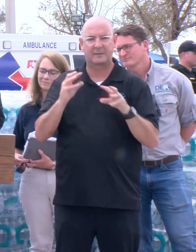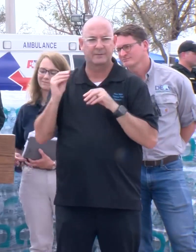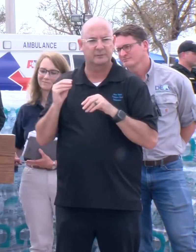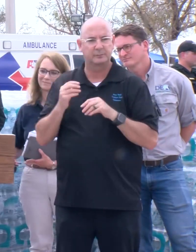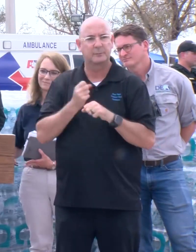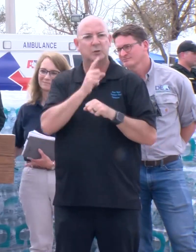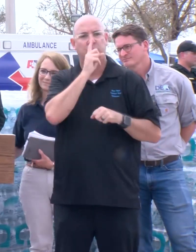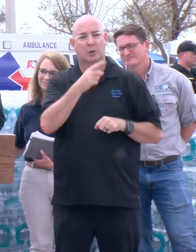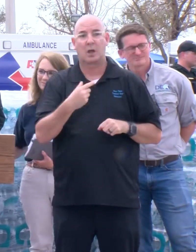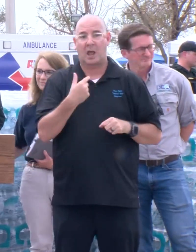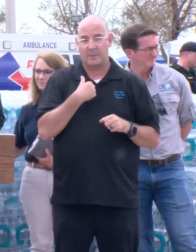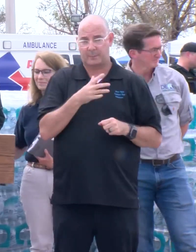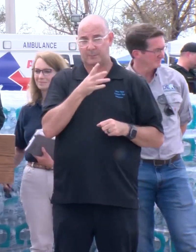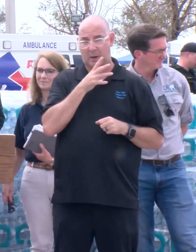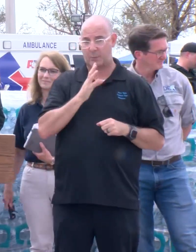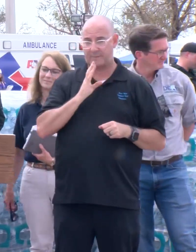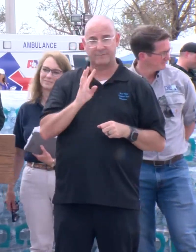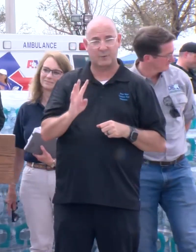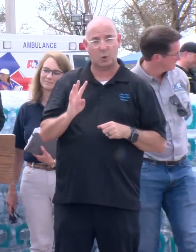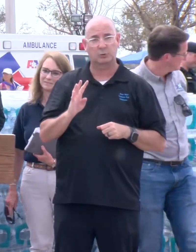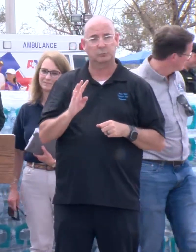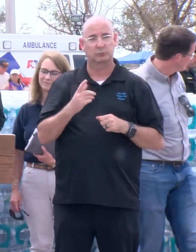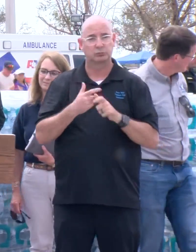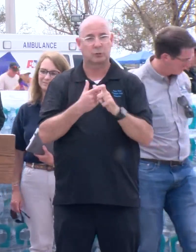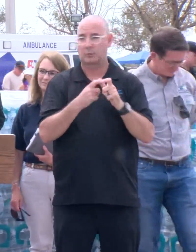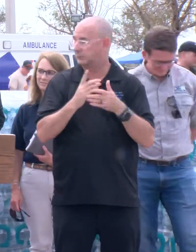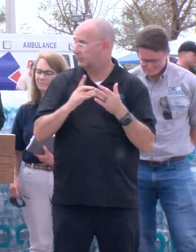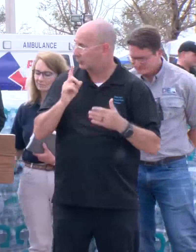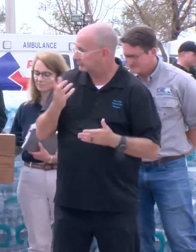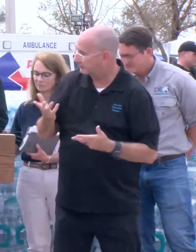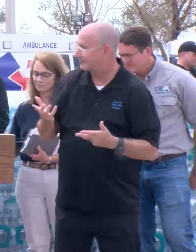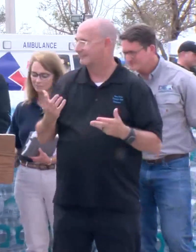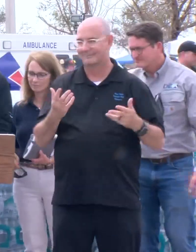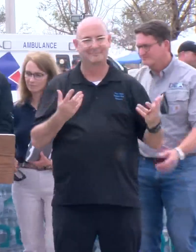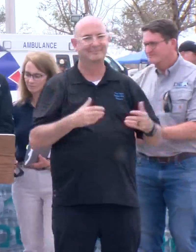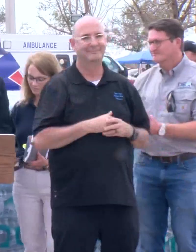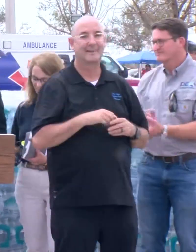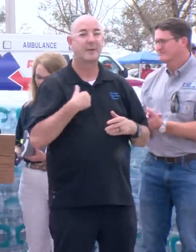four-year-old who's running around here somewhere, we're here and we got your back. All right. Thanks, guys. Okay.